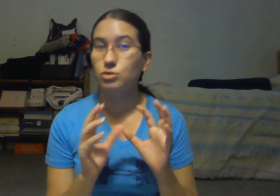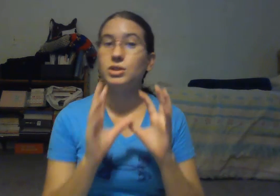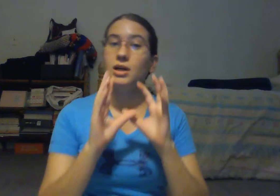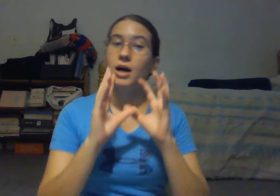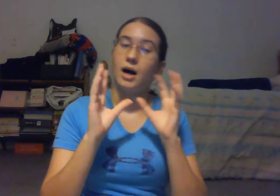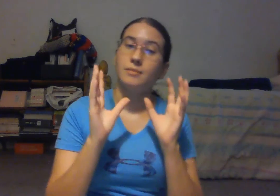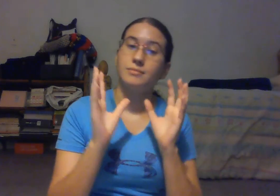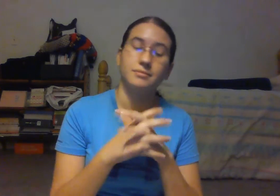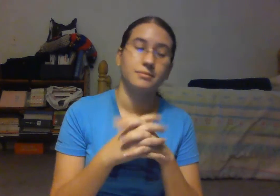used